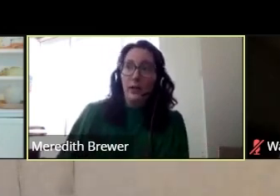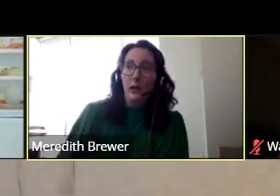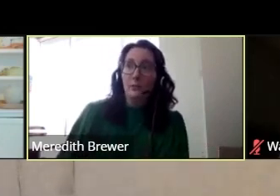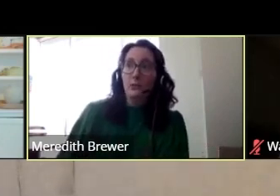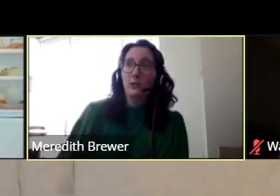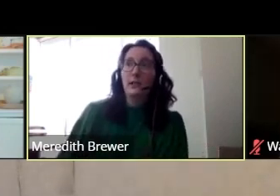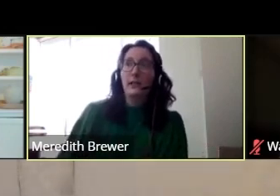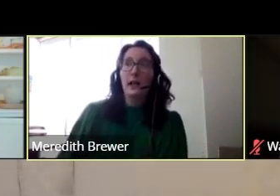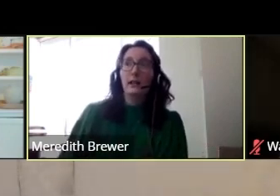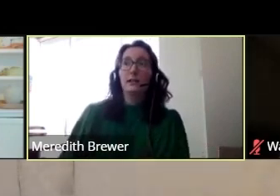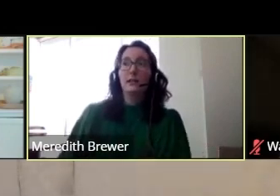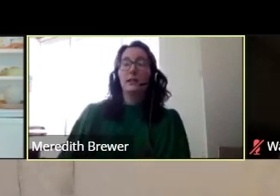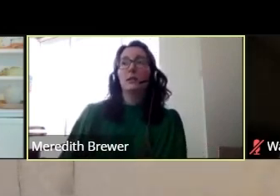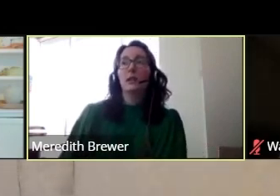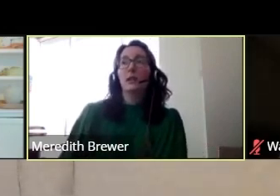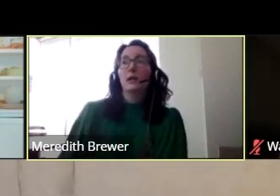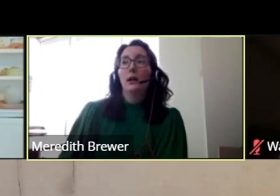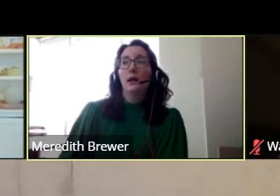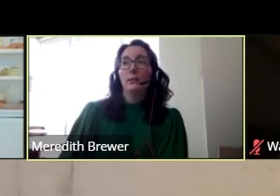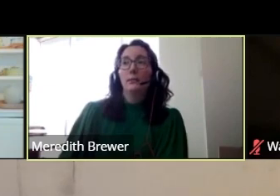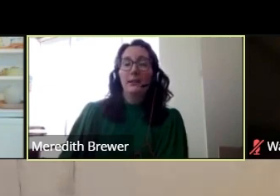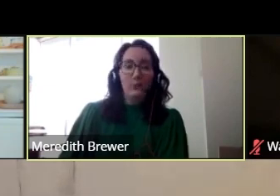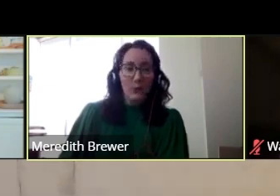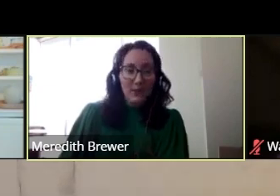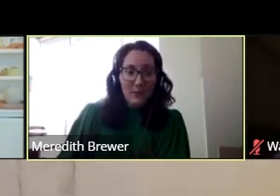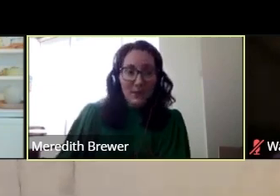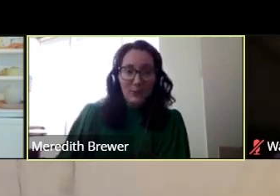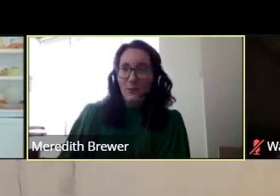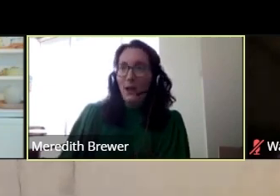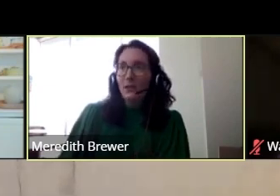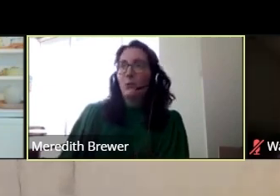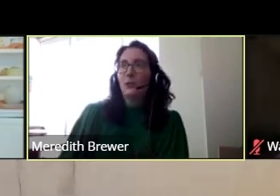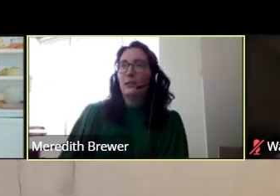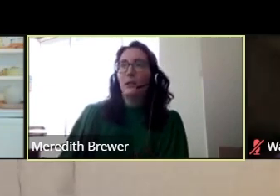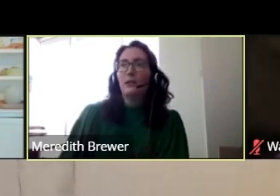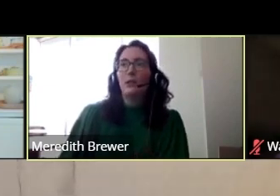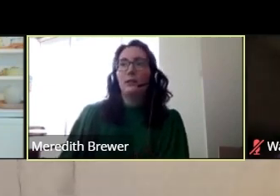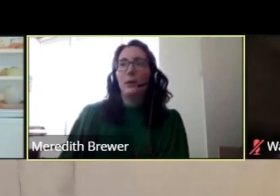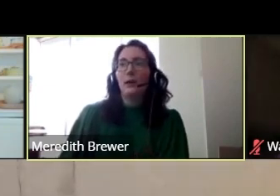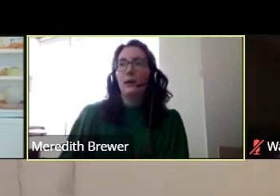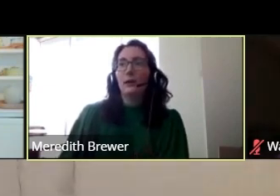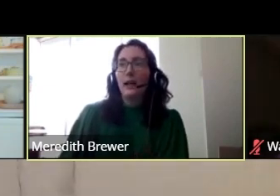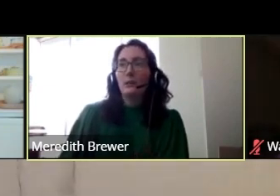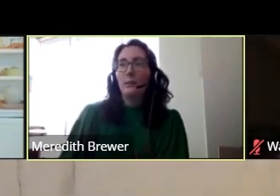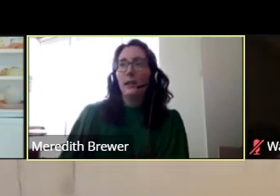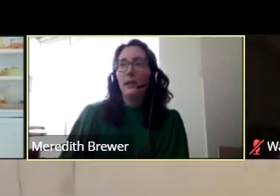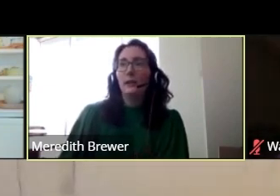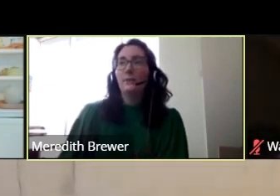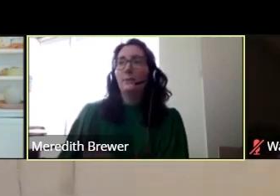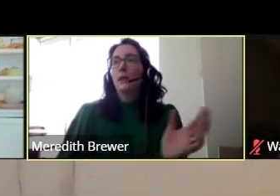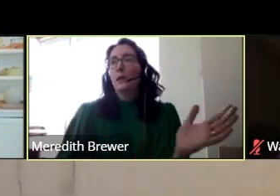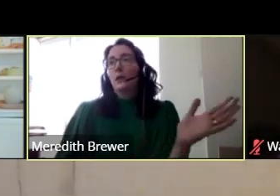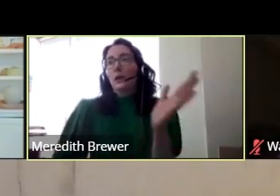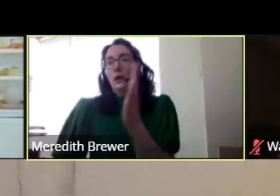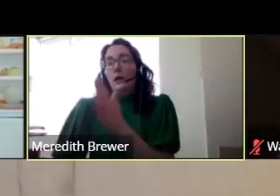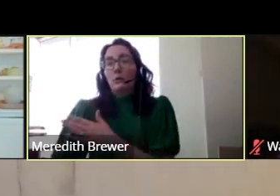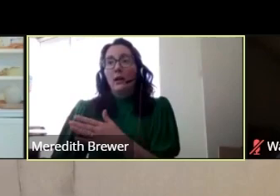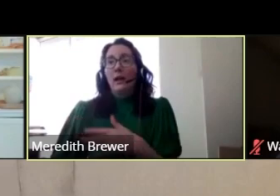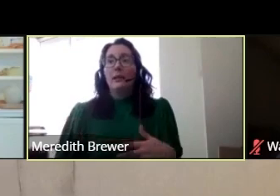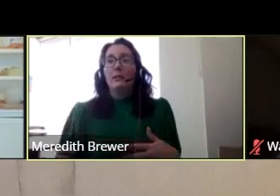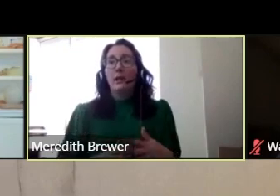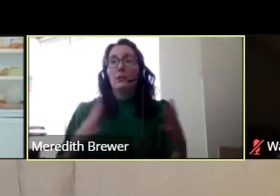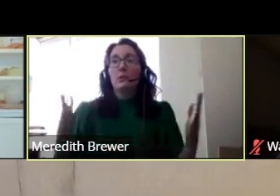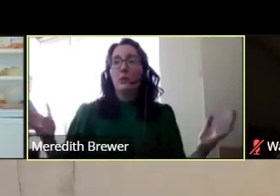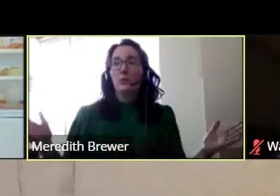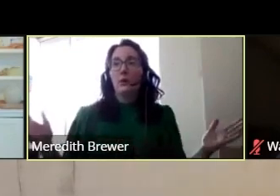that opportunity analysis is forthcoming from KnowledgeWorks that we talked about in our last meeting, as well